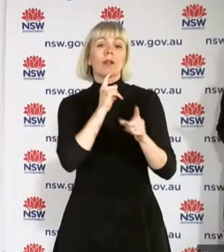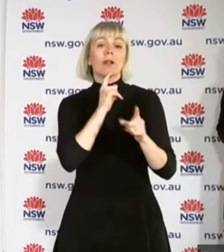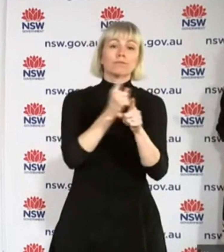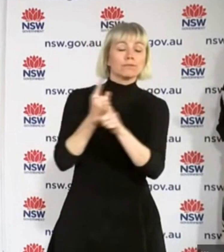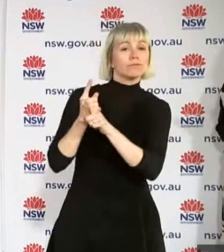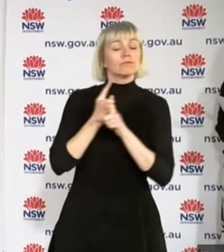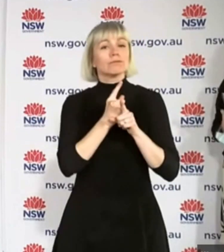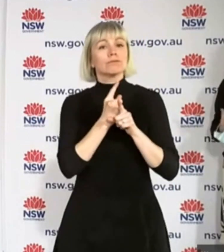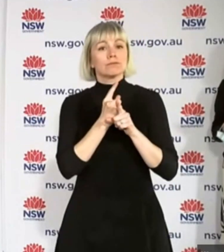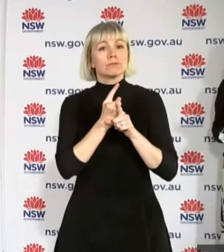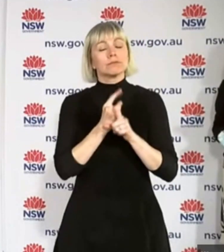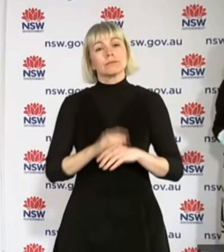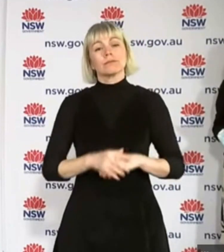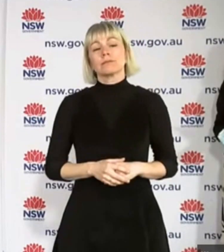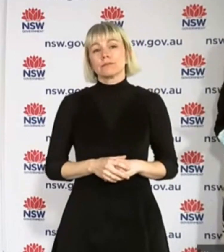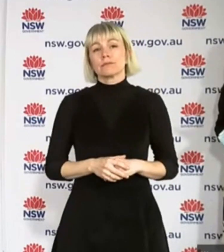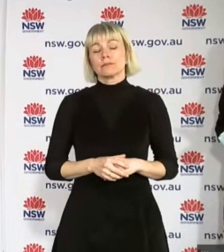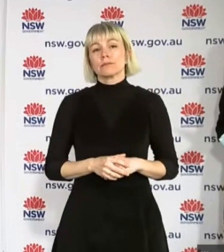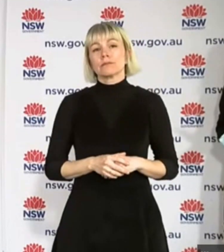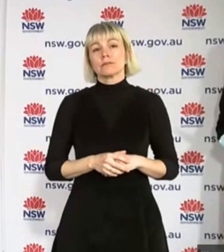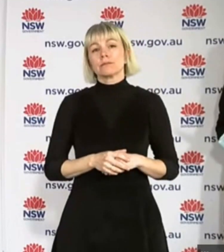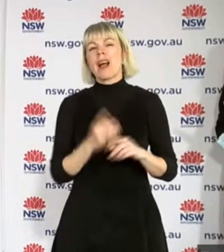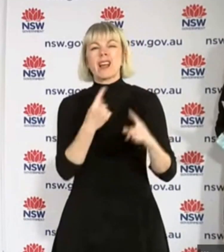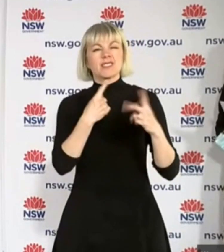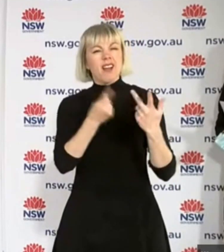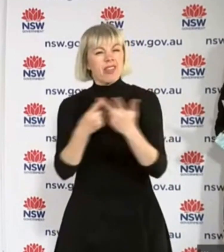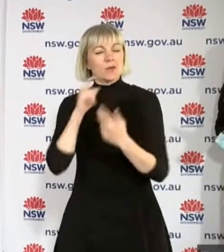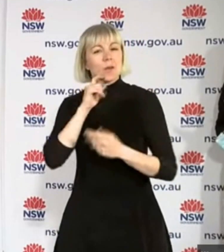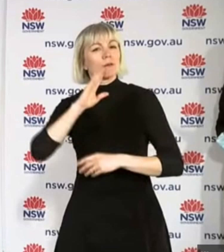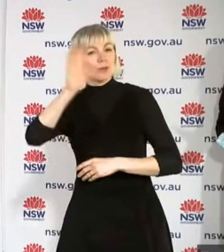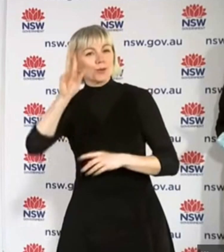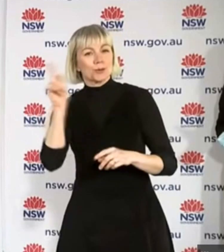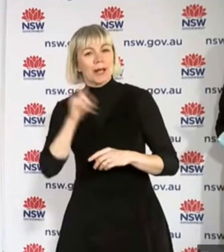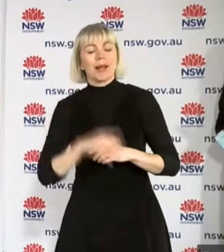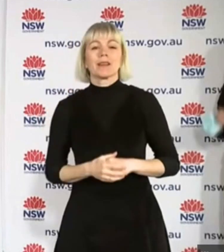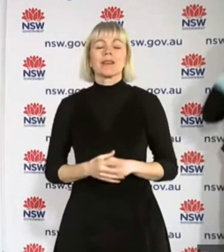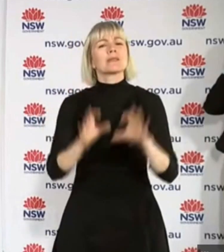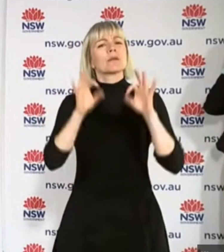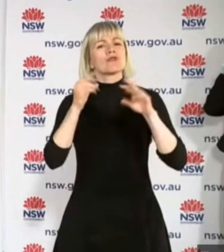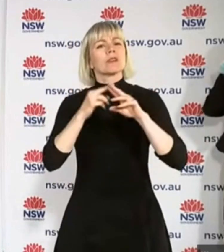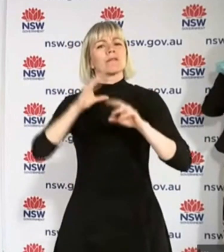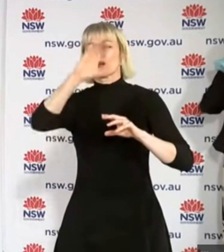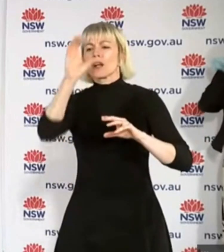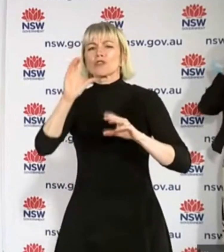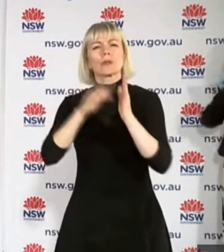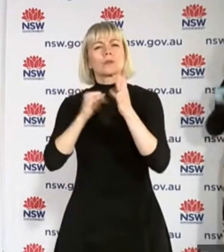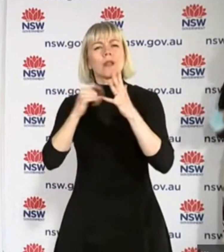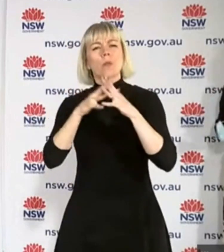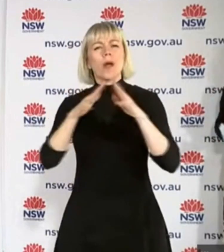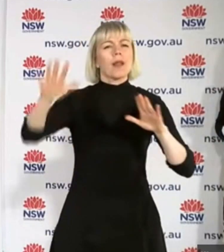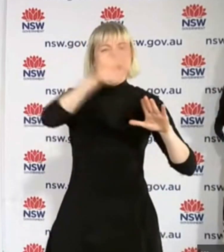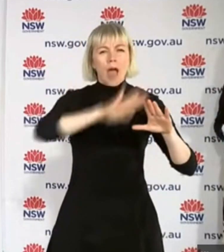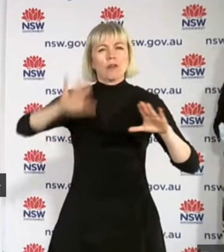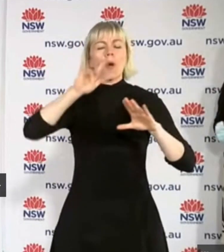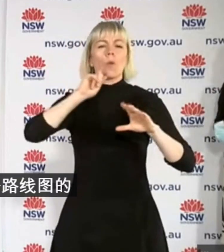in particular in the regions. And I want to thank him and everyone who's been involved in supporting us putting together this roadmap for the